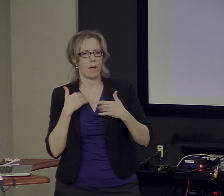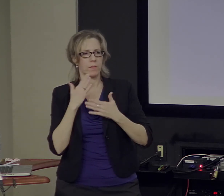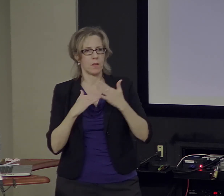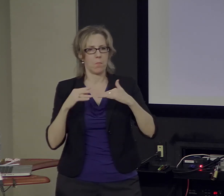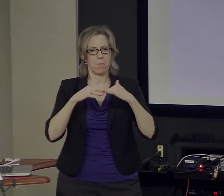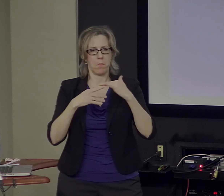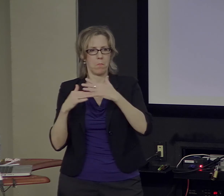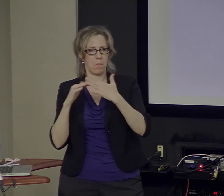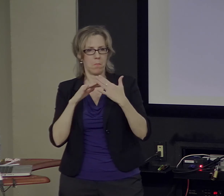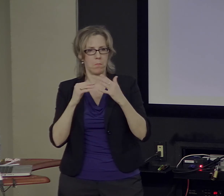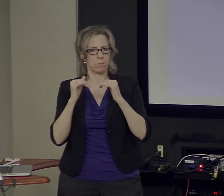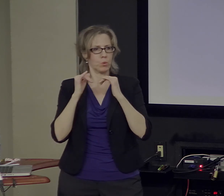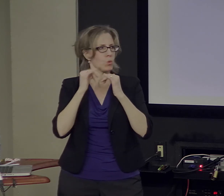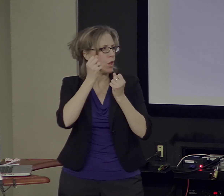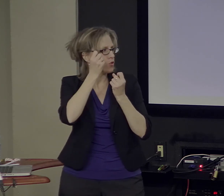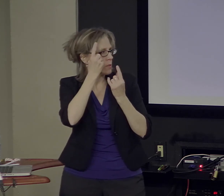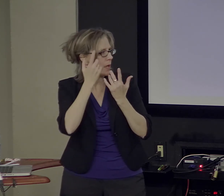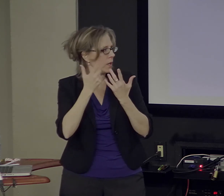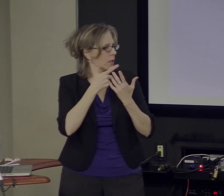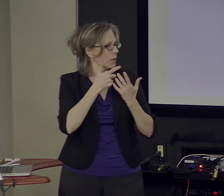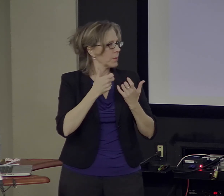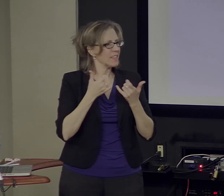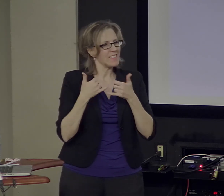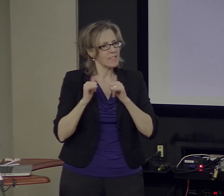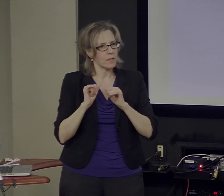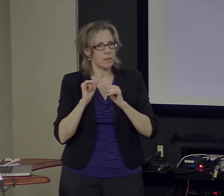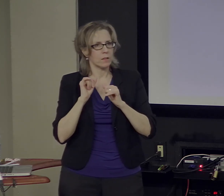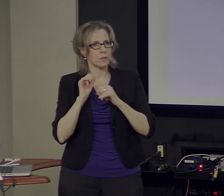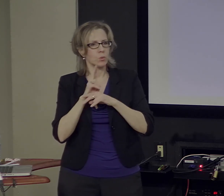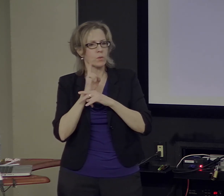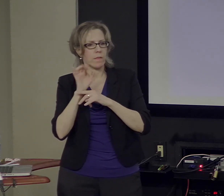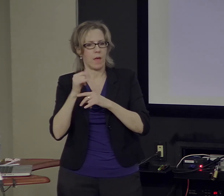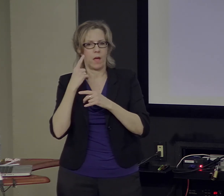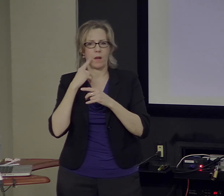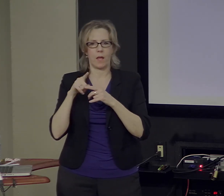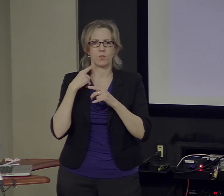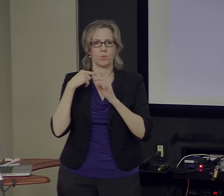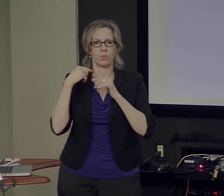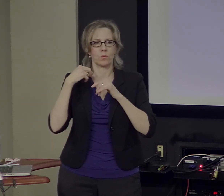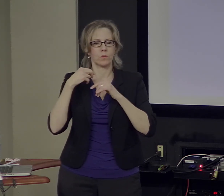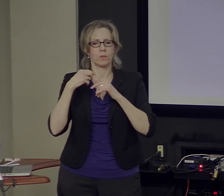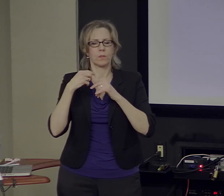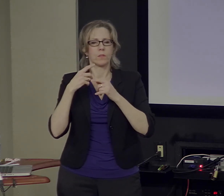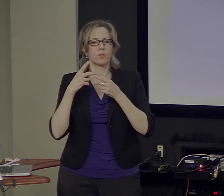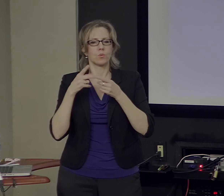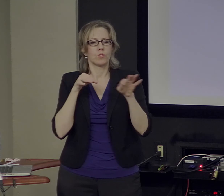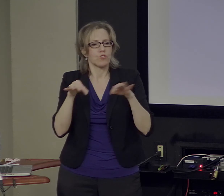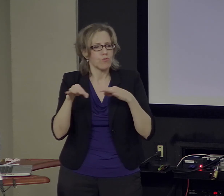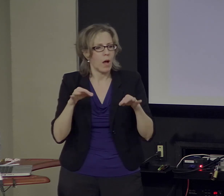from different sign languages do have some similar patterns and could be shared and borrowed.